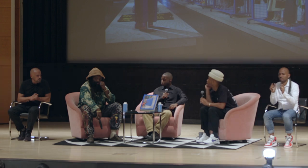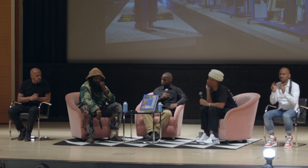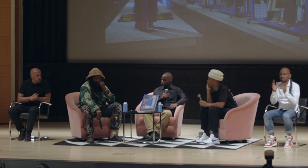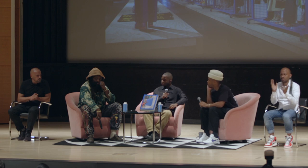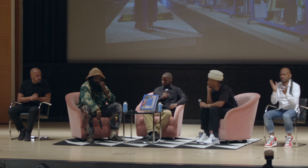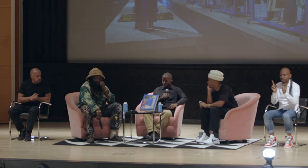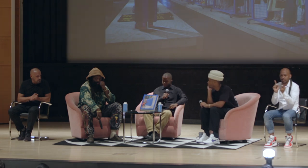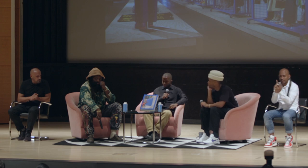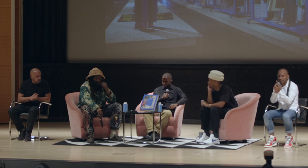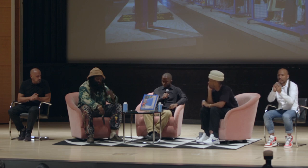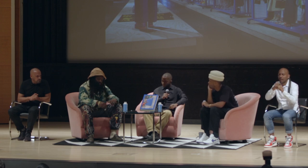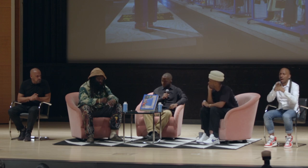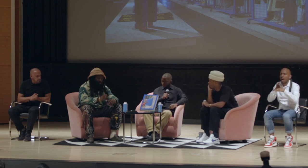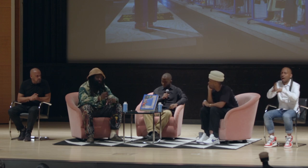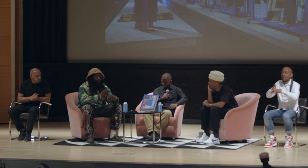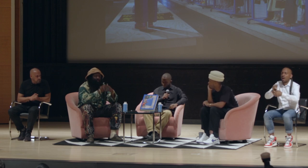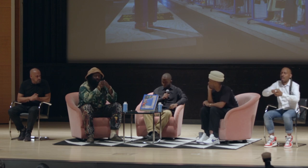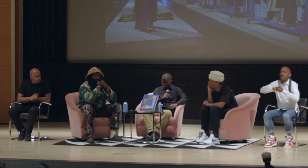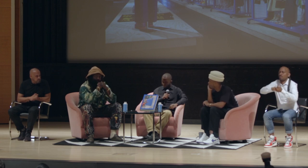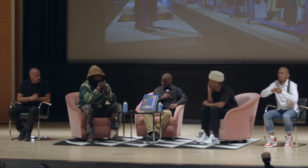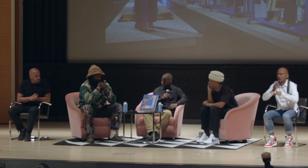collaborating?